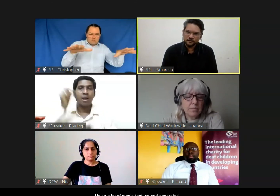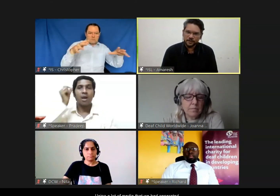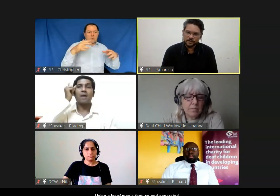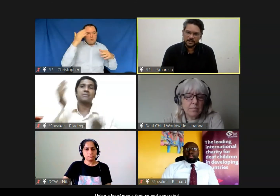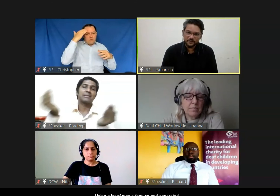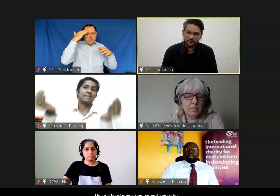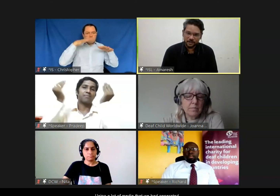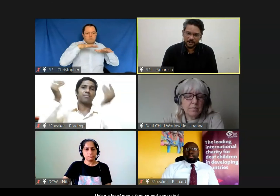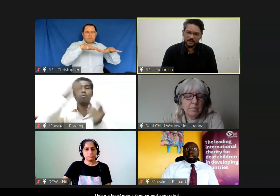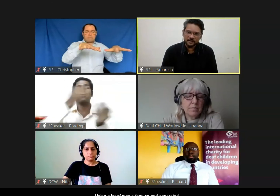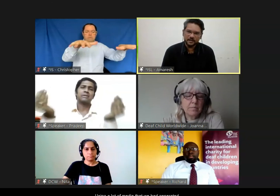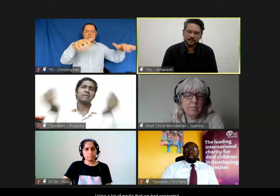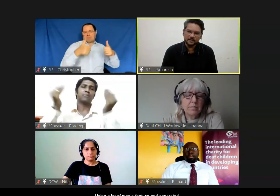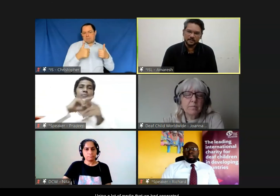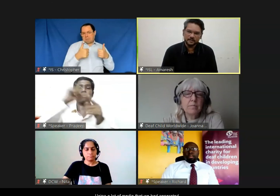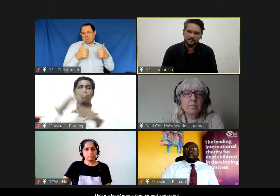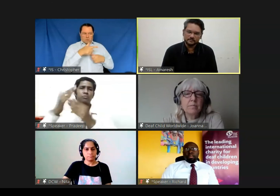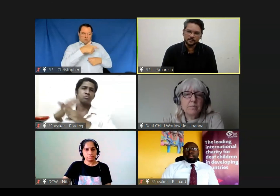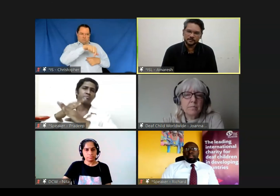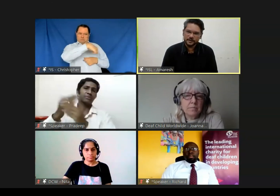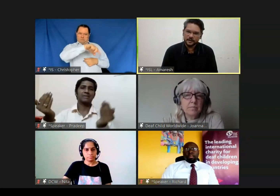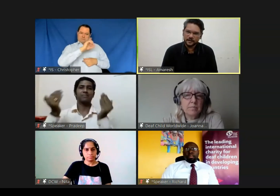using a lot of videos that we have generated. And